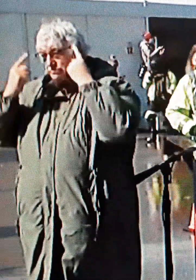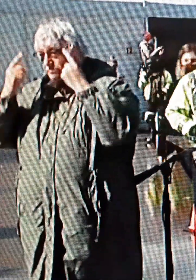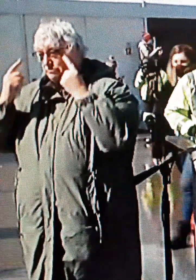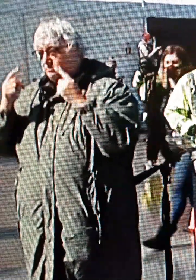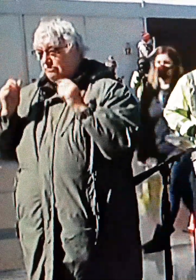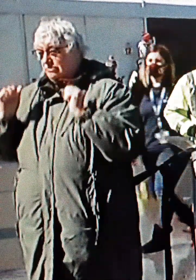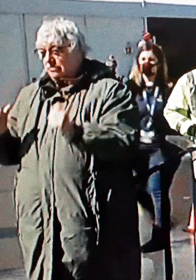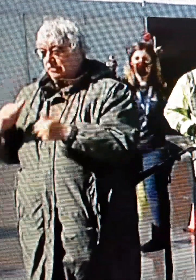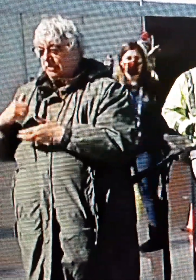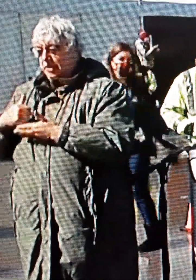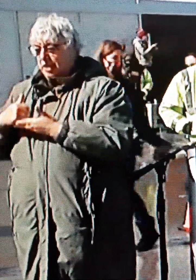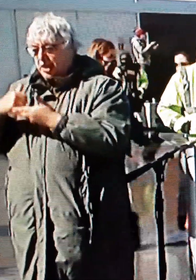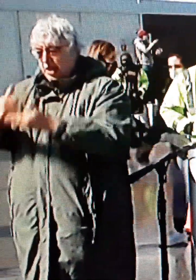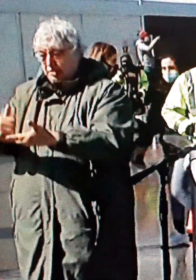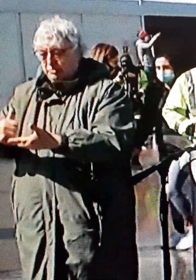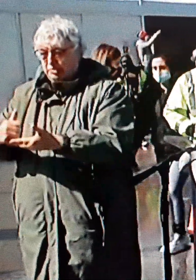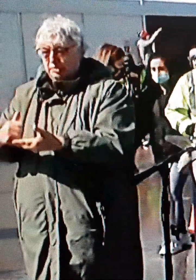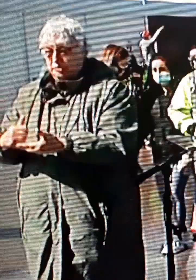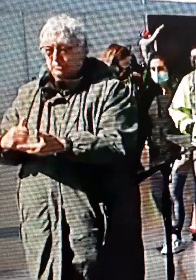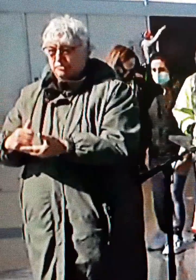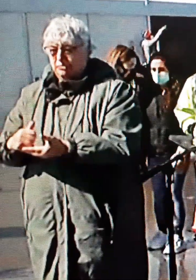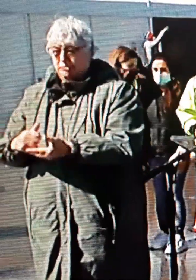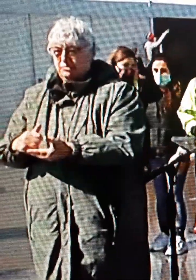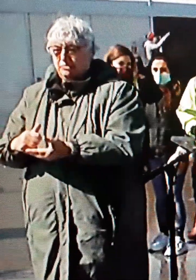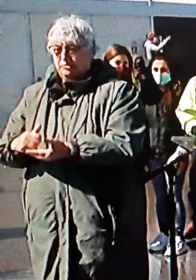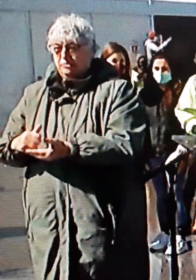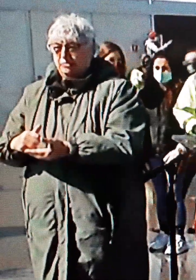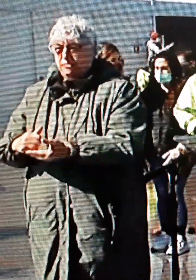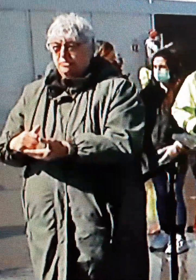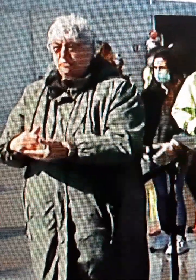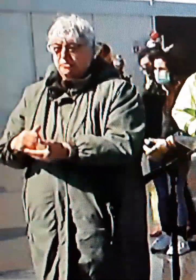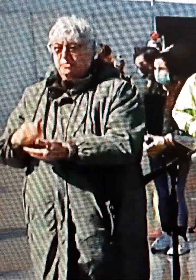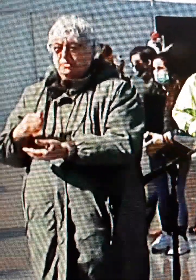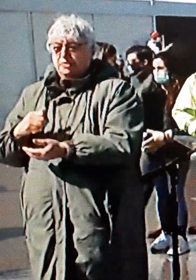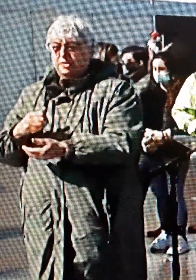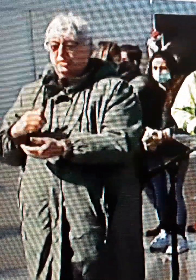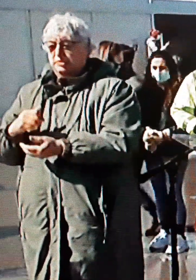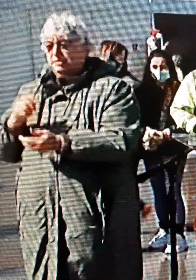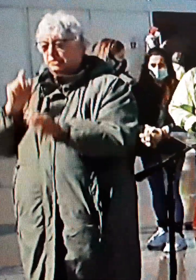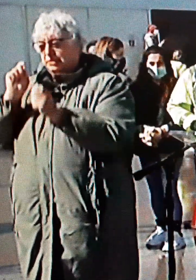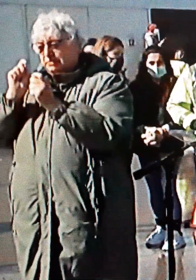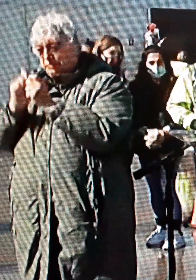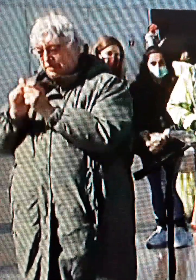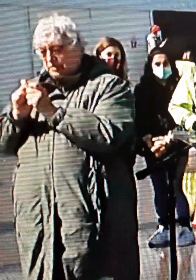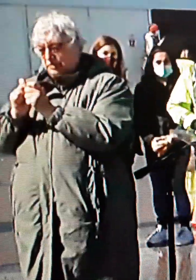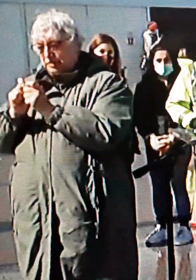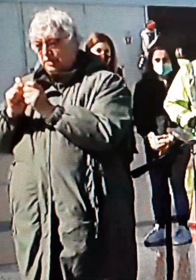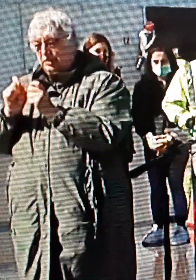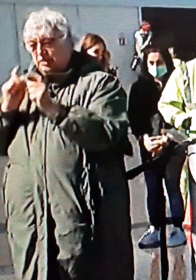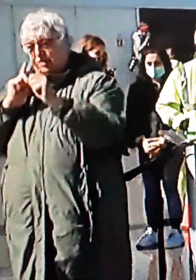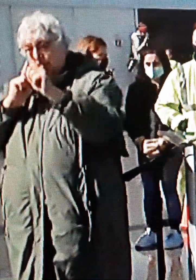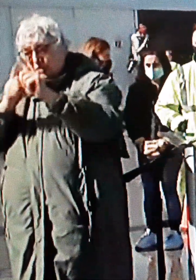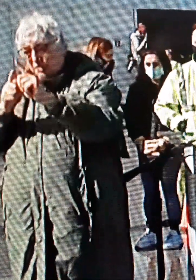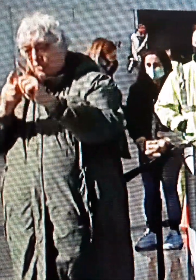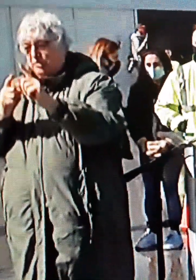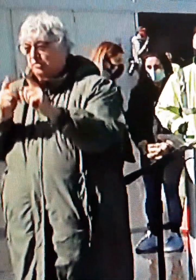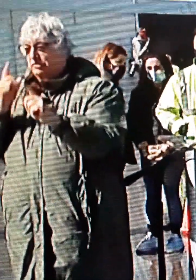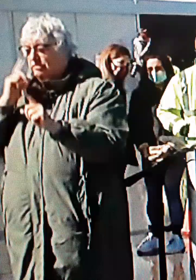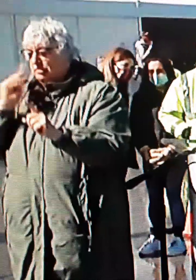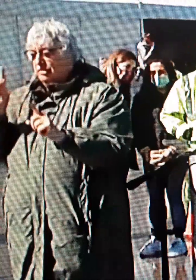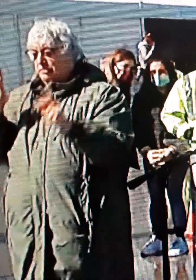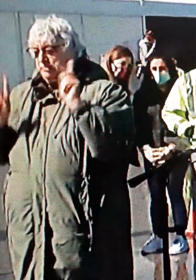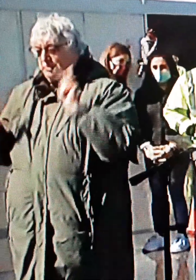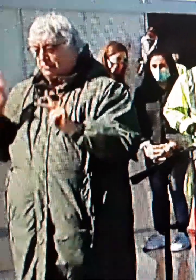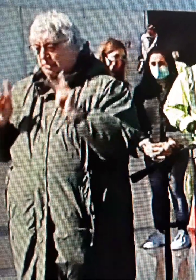about what you can do to contribute to this relief fund. I want to tell you, it specifically will be aimed at